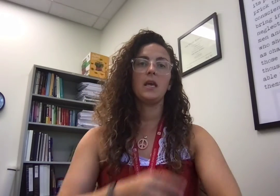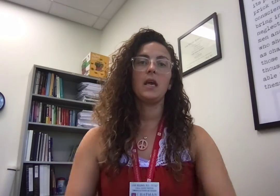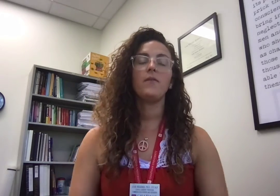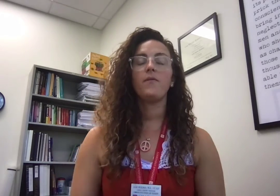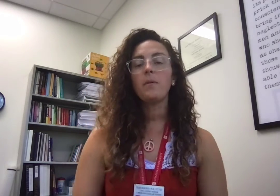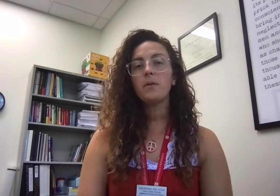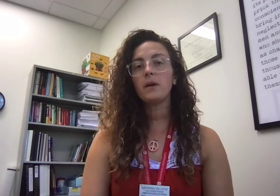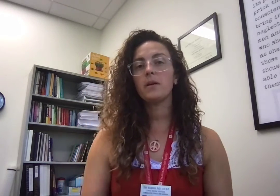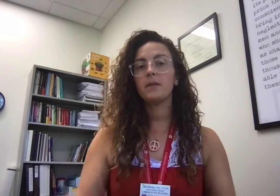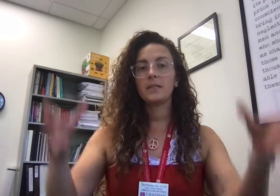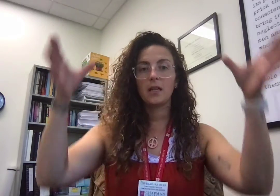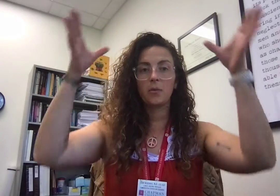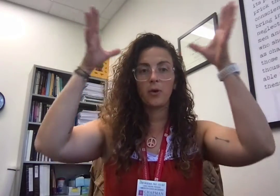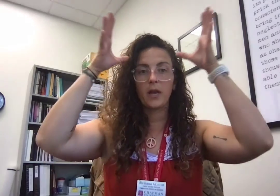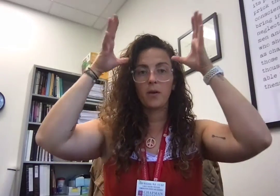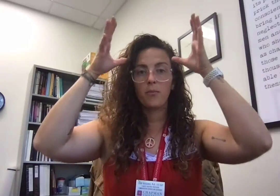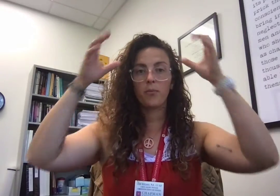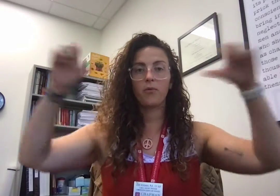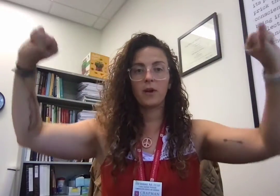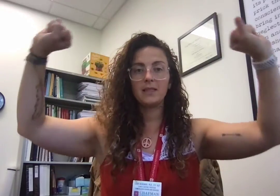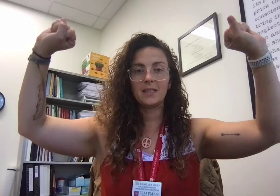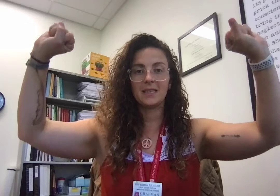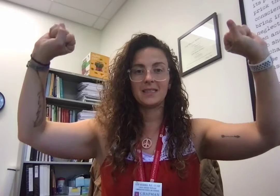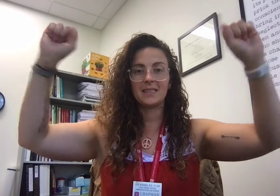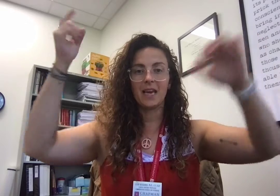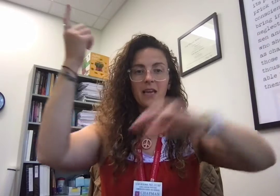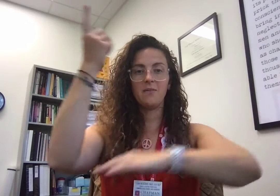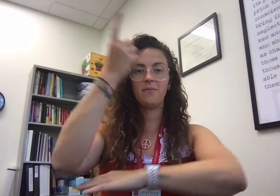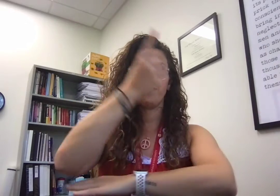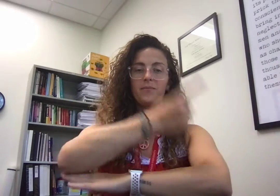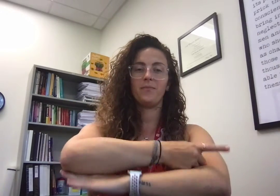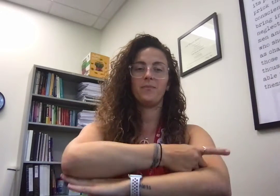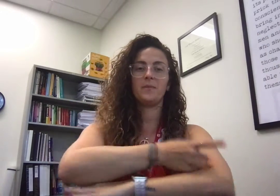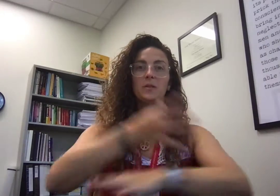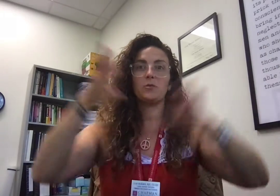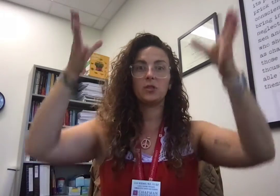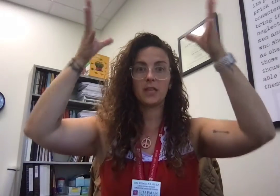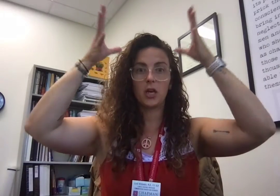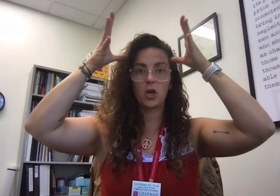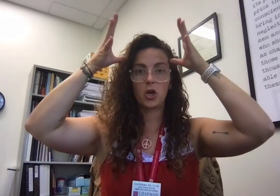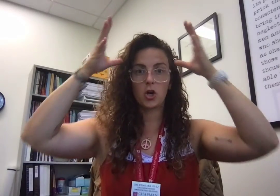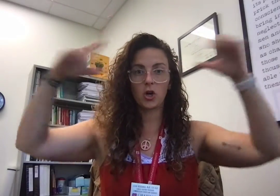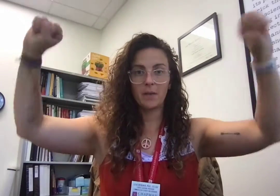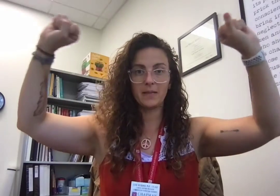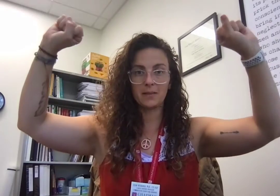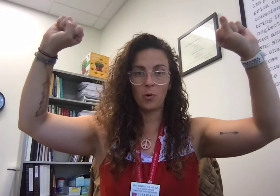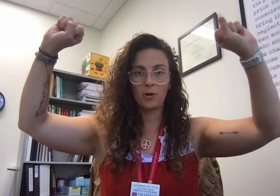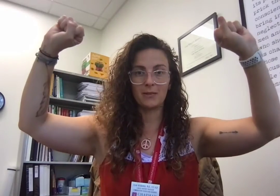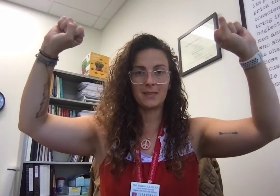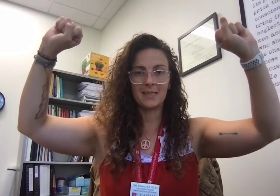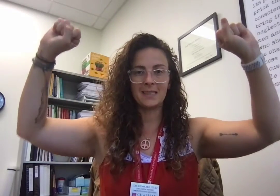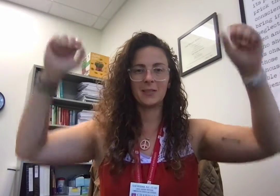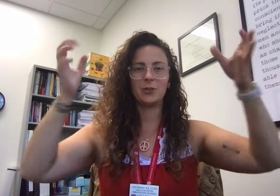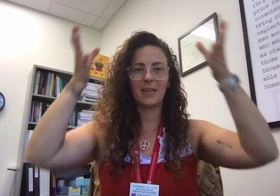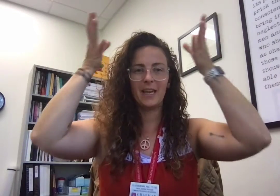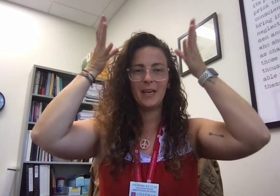In February, we celebrate President's Day. So just like grabbing some horns, essentially.